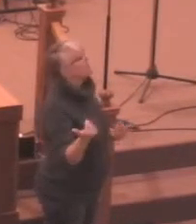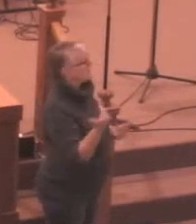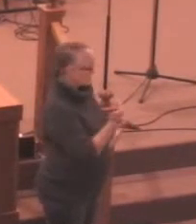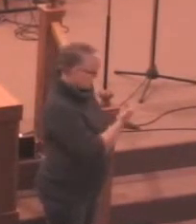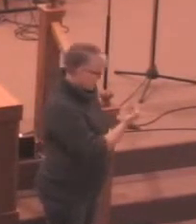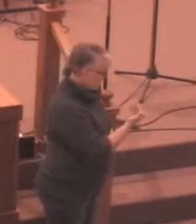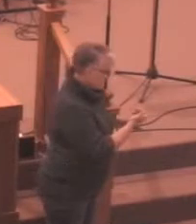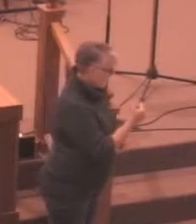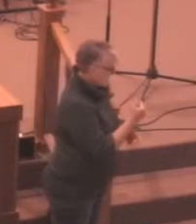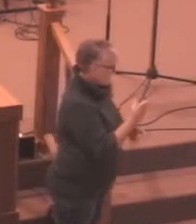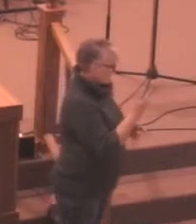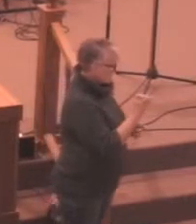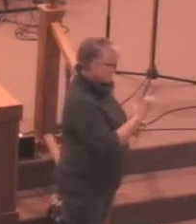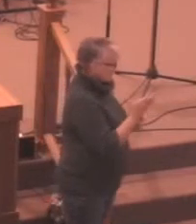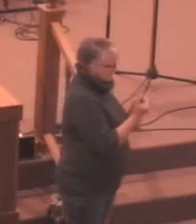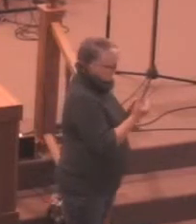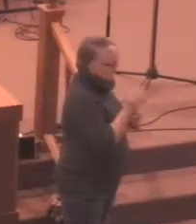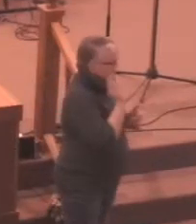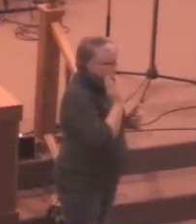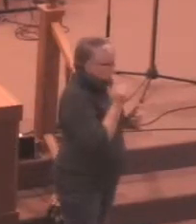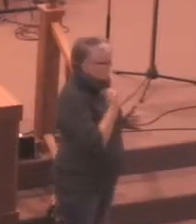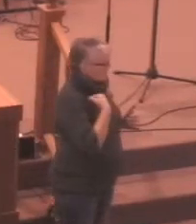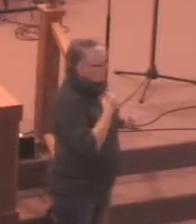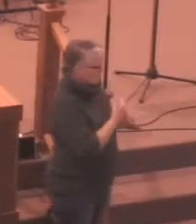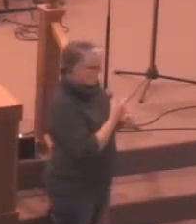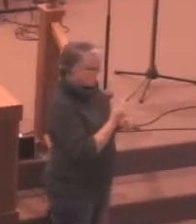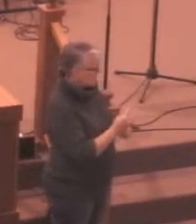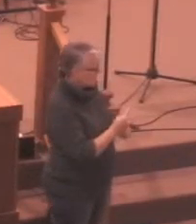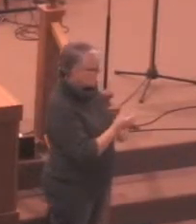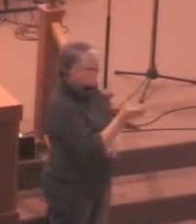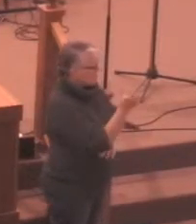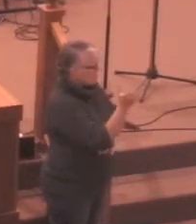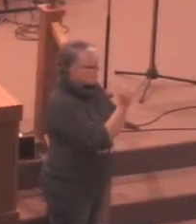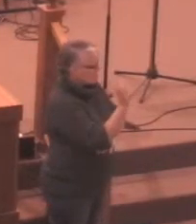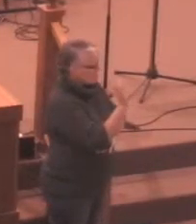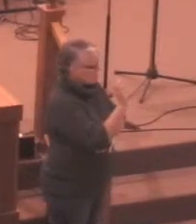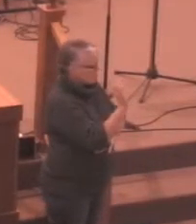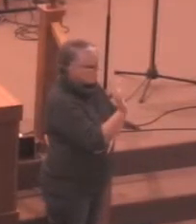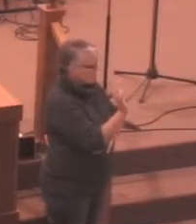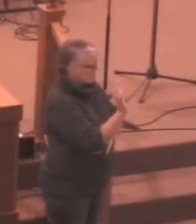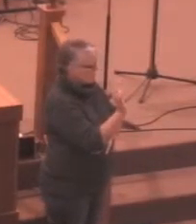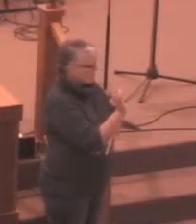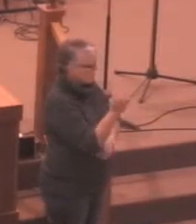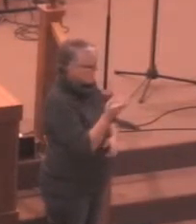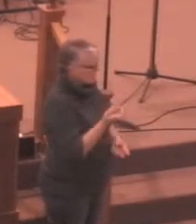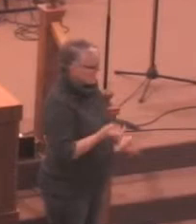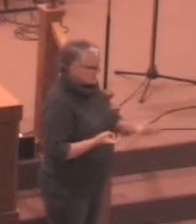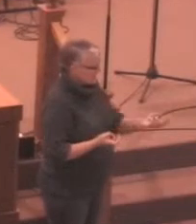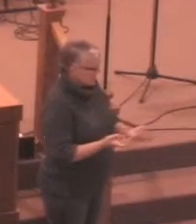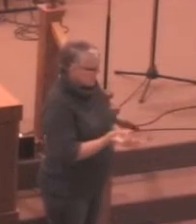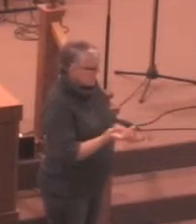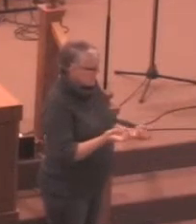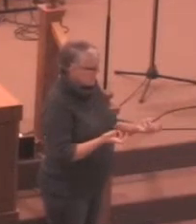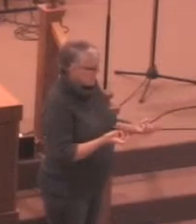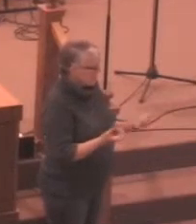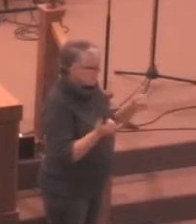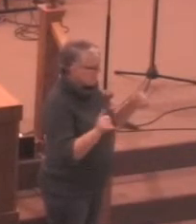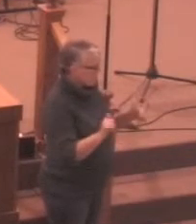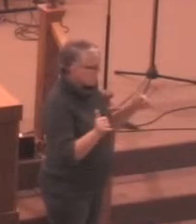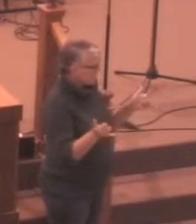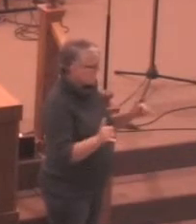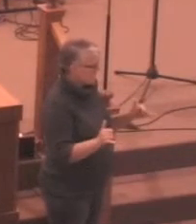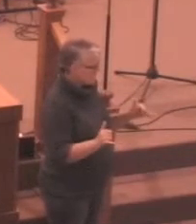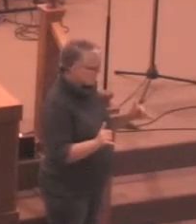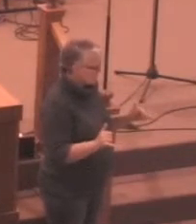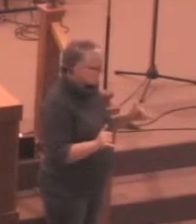15th. So December 15th will be our annual Christmas skating party at Wheels of Thunder. I will have the time for you next week, but we're hoping